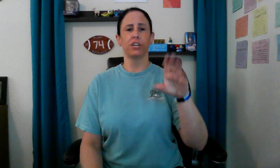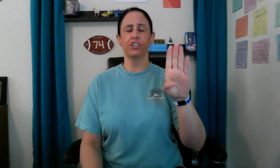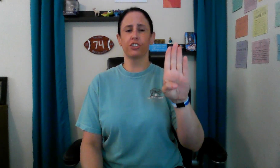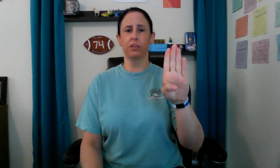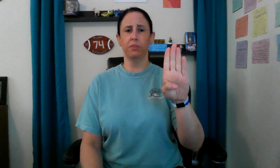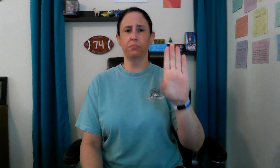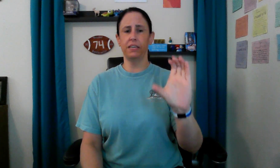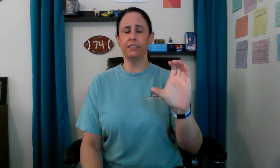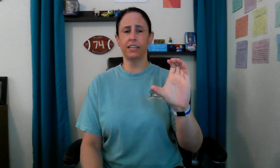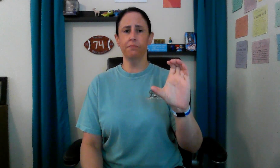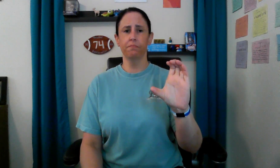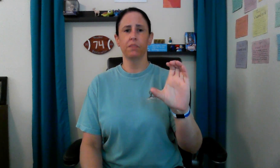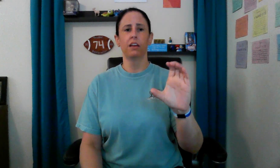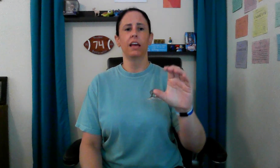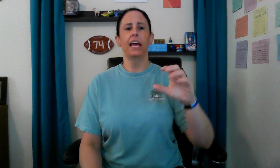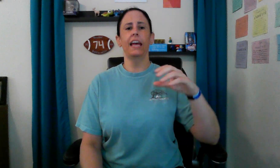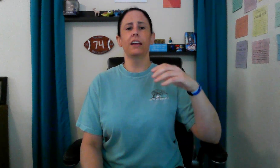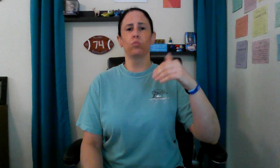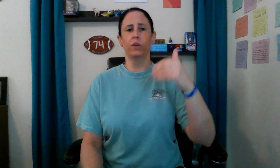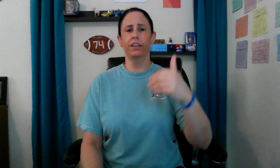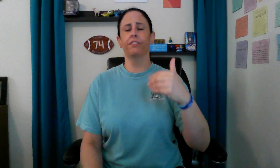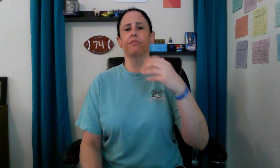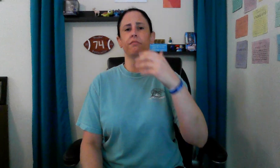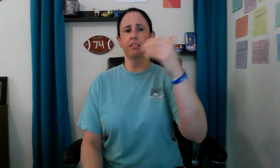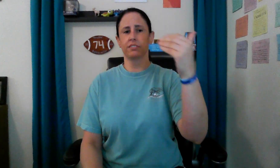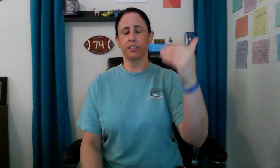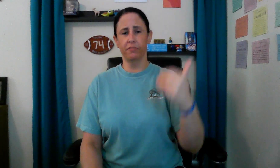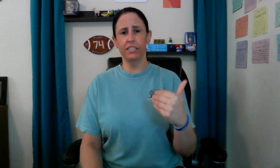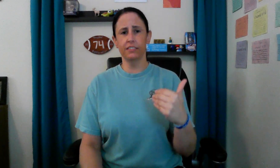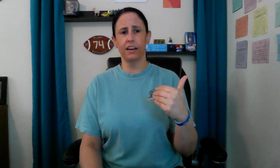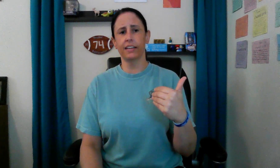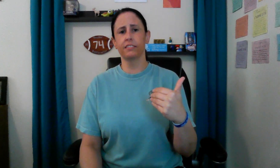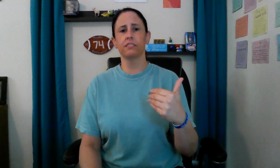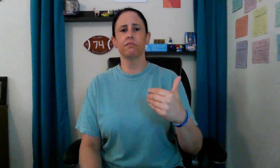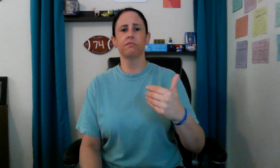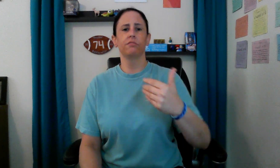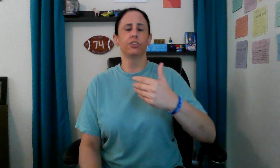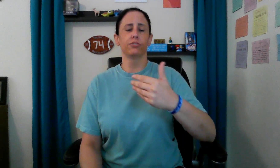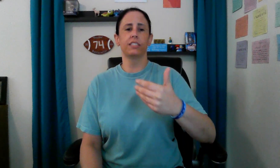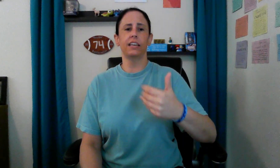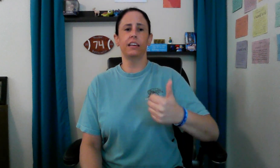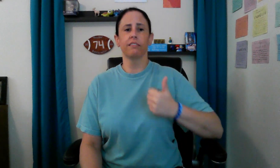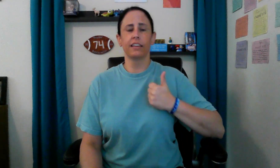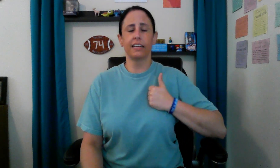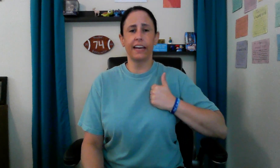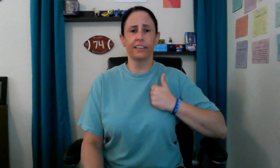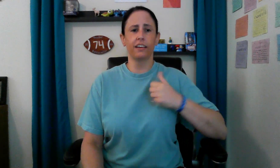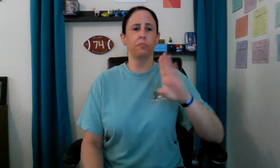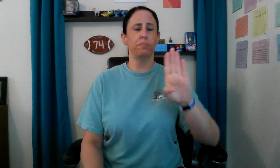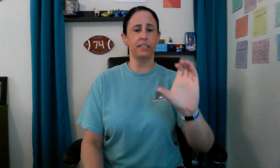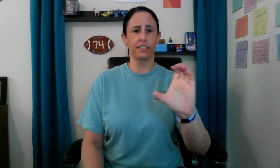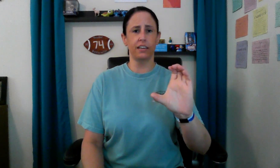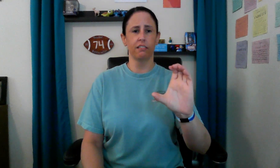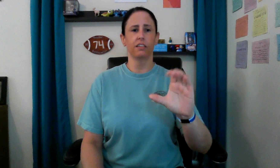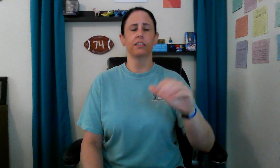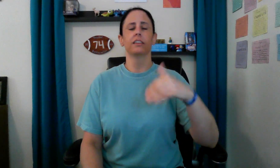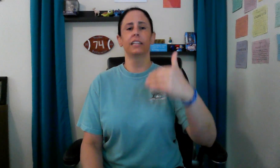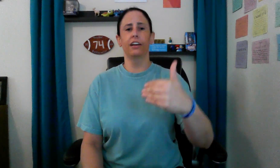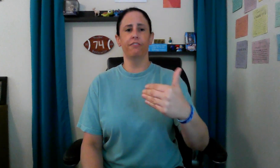British Columbia, BC, and with some of these signs, you'll see Canada, BC,